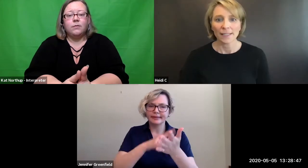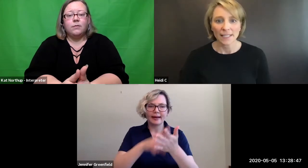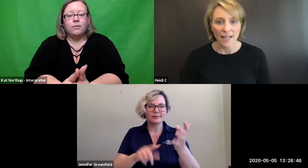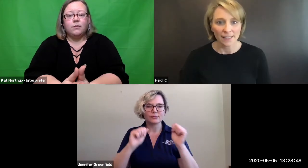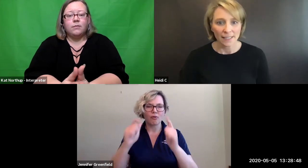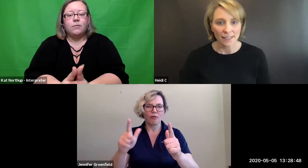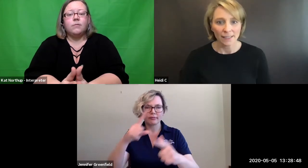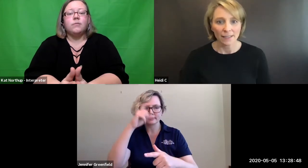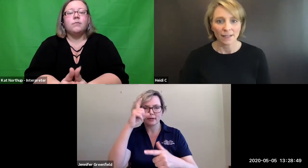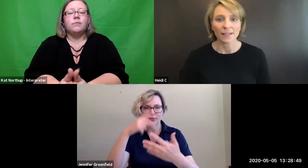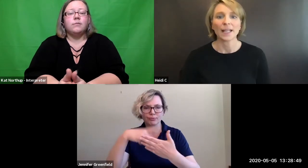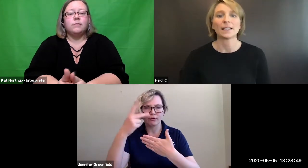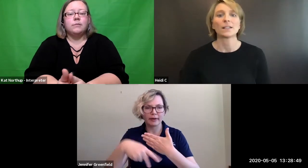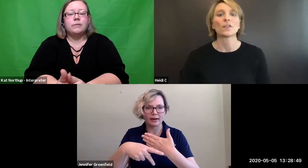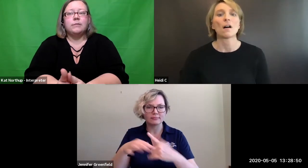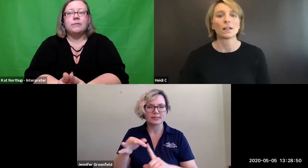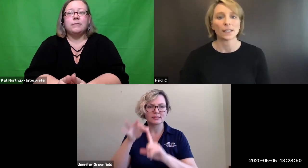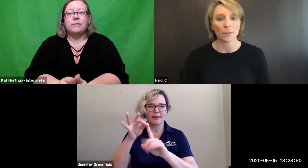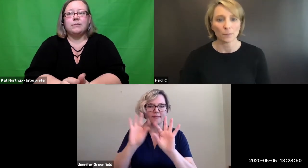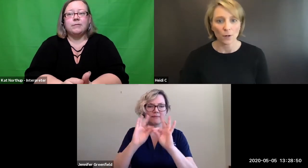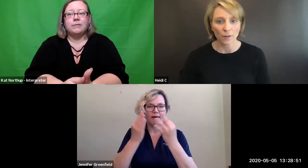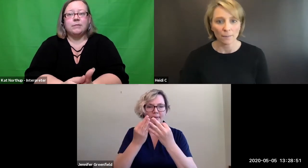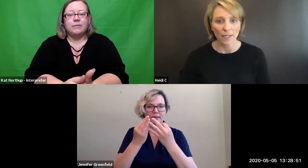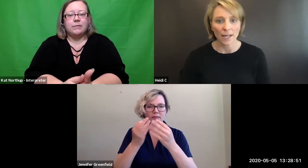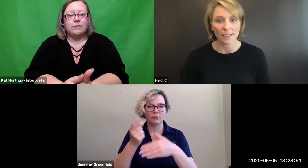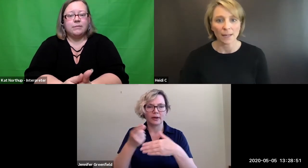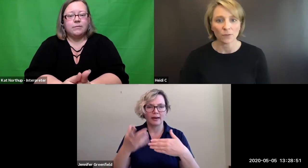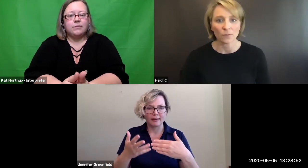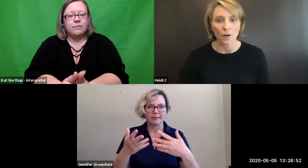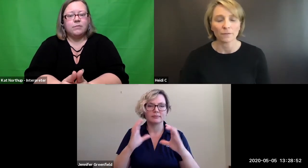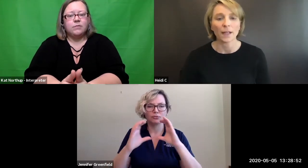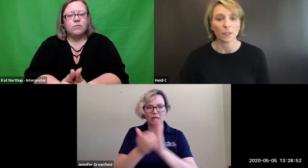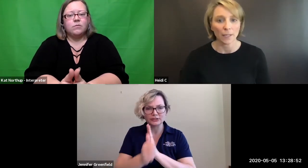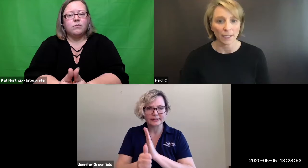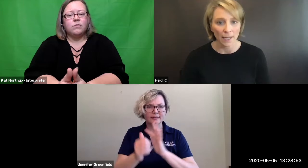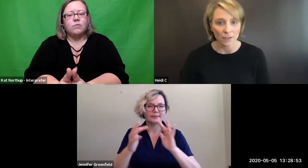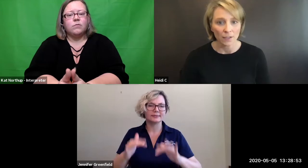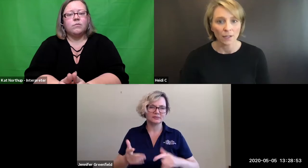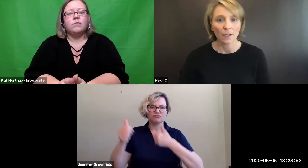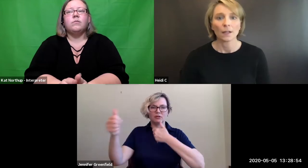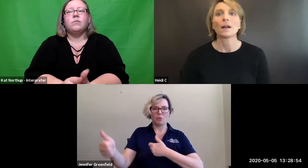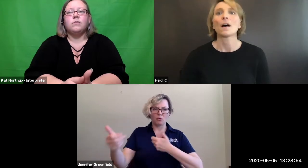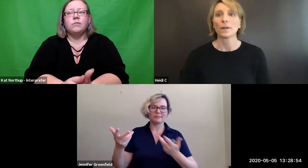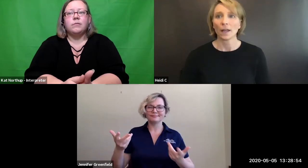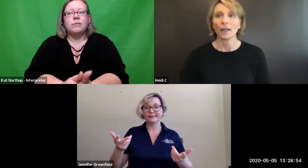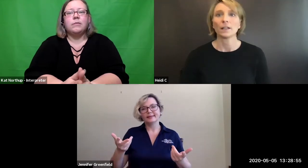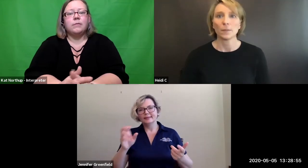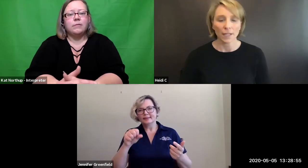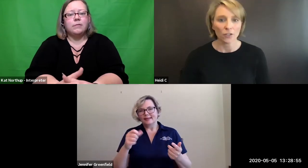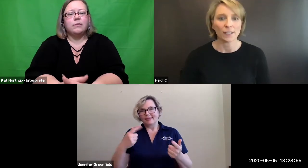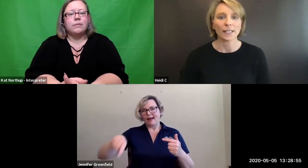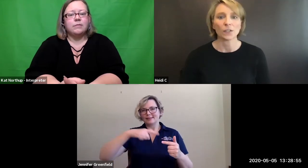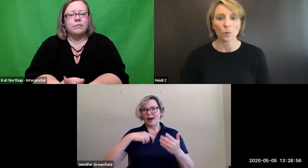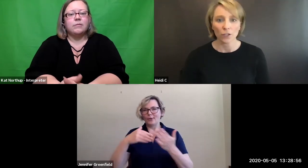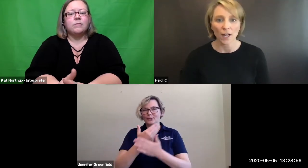Okay, I see Texas has canceled all summer programming except for family weekend. Okay, and